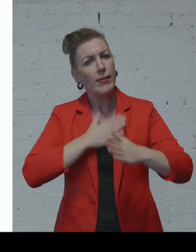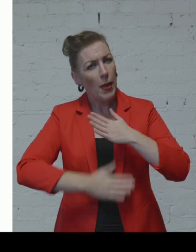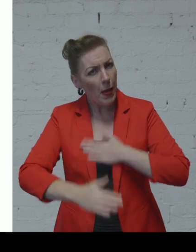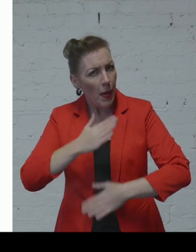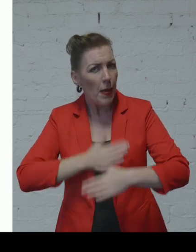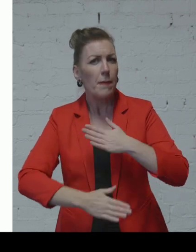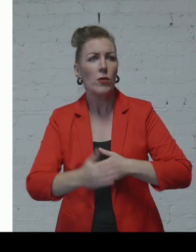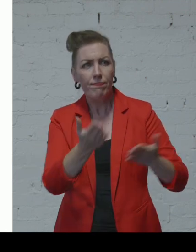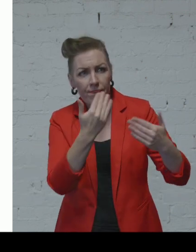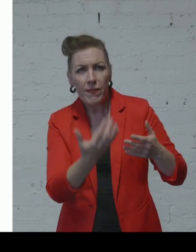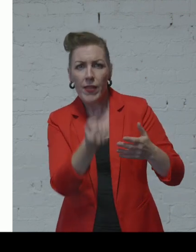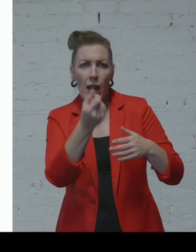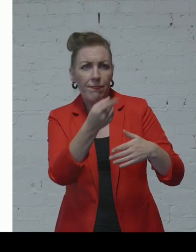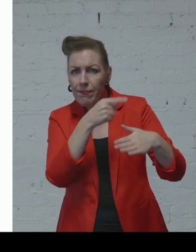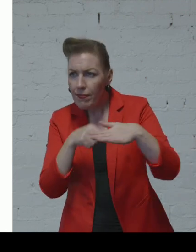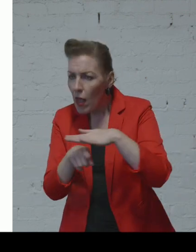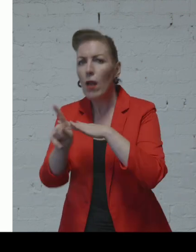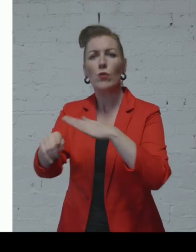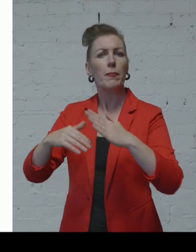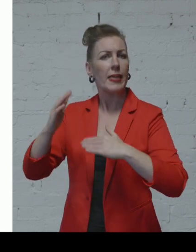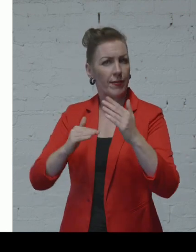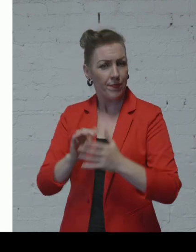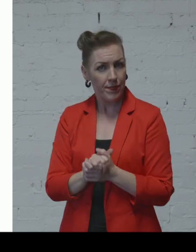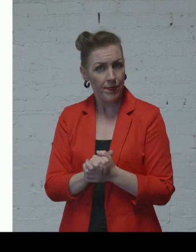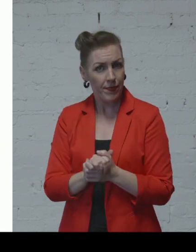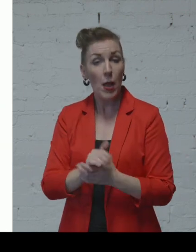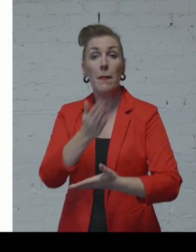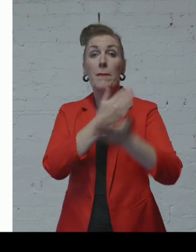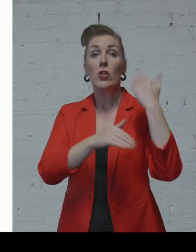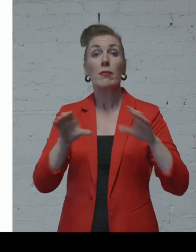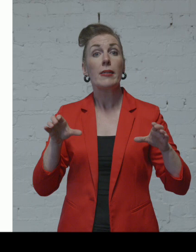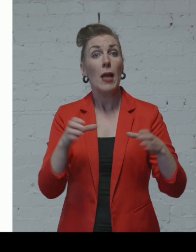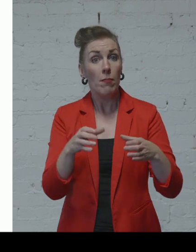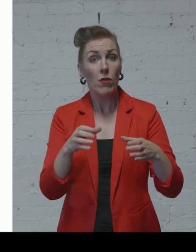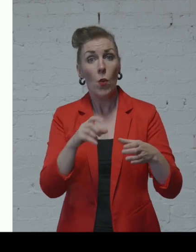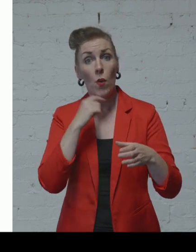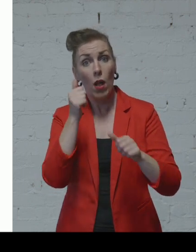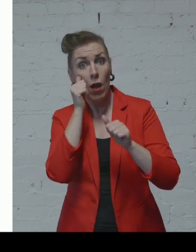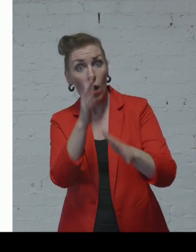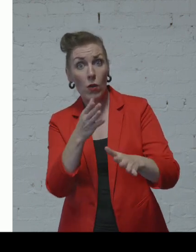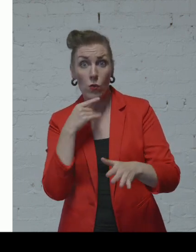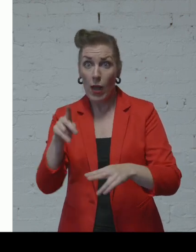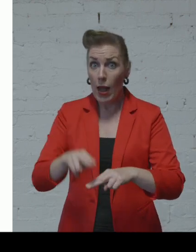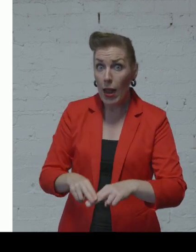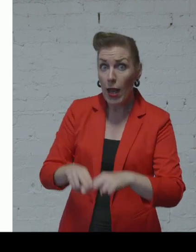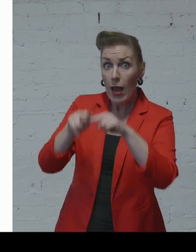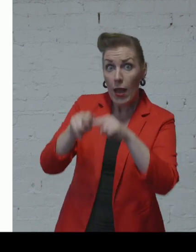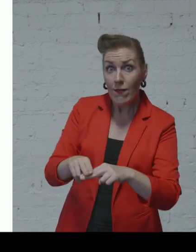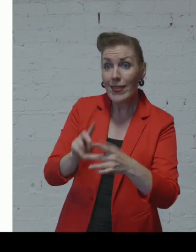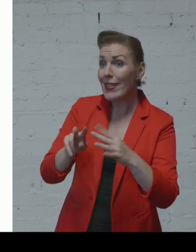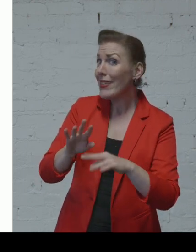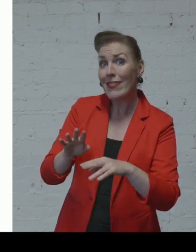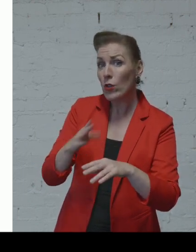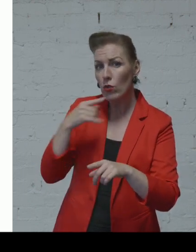Team members will advise you to remain calm and leave the building in an organised way. The museum team will tell you if you can use the lift.